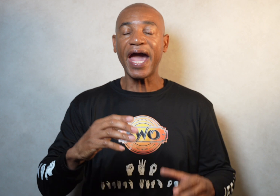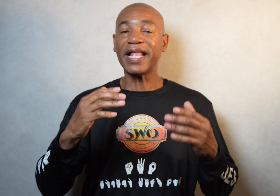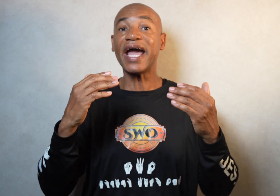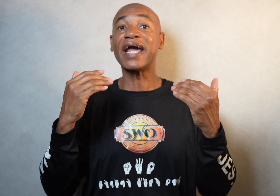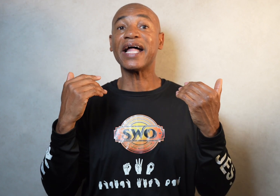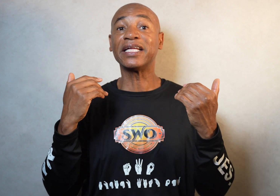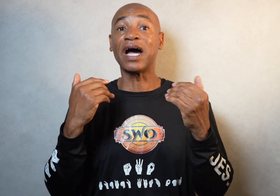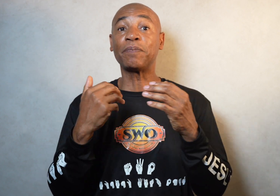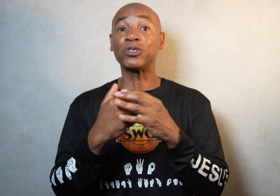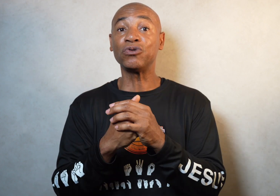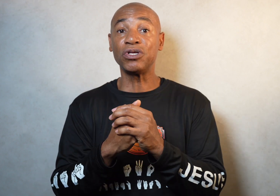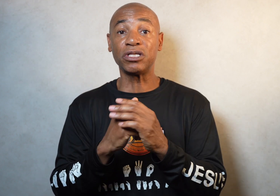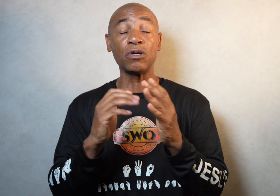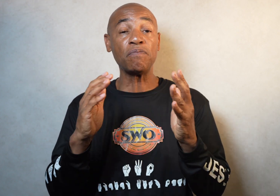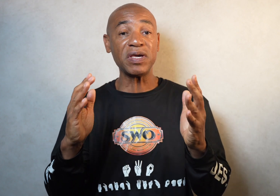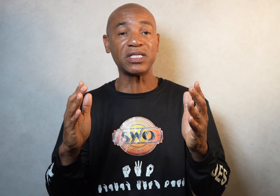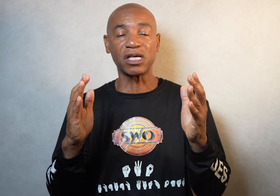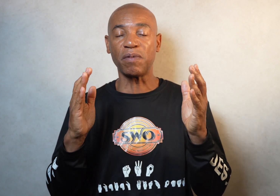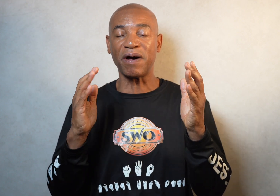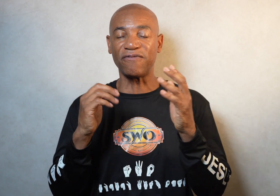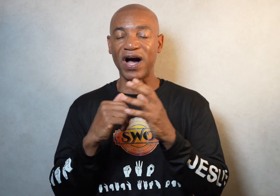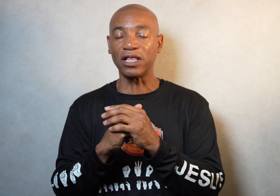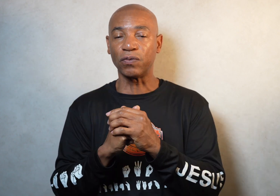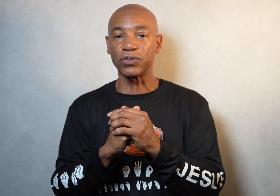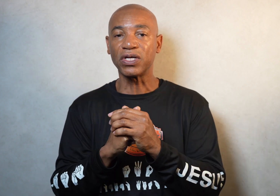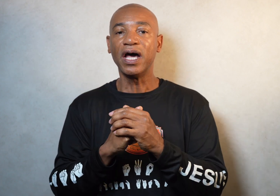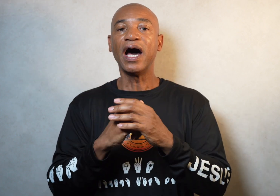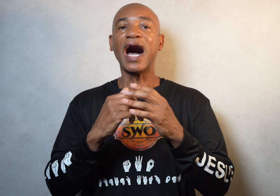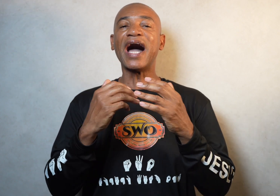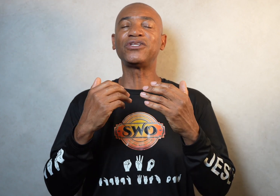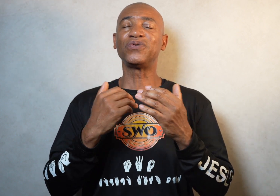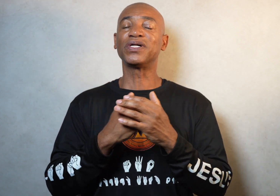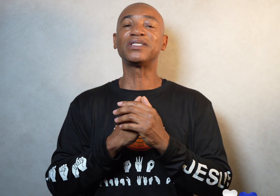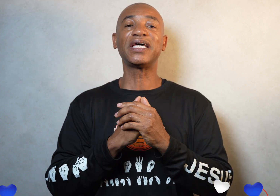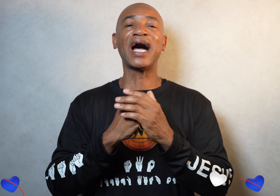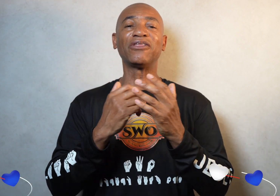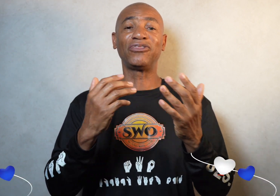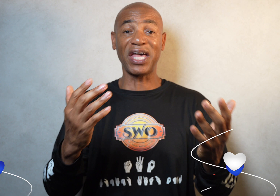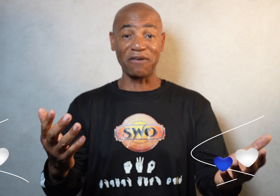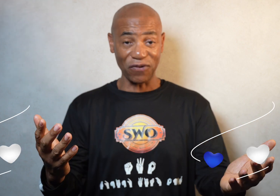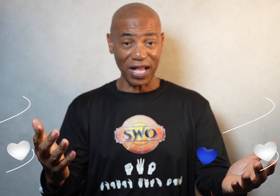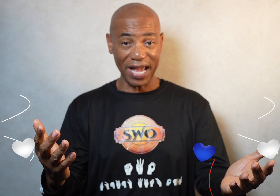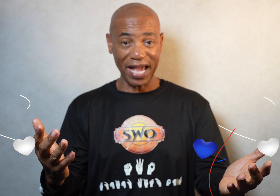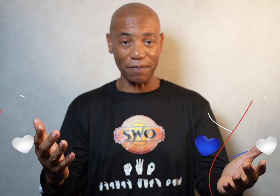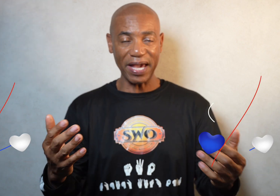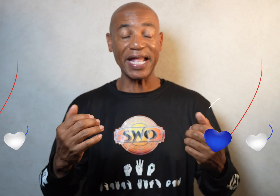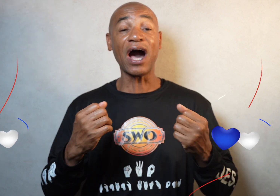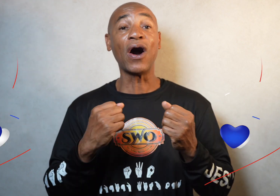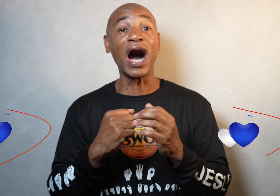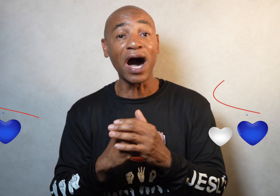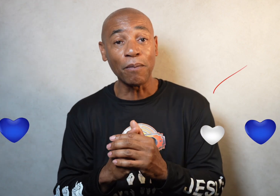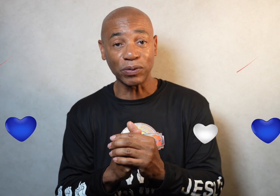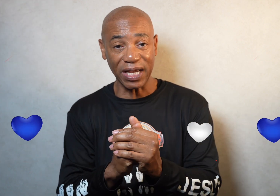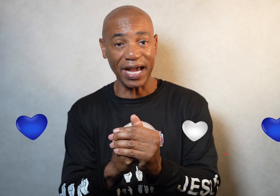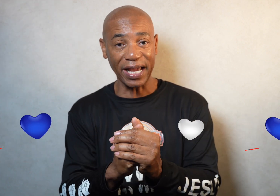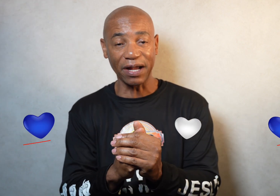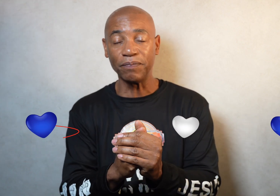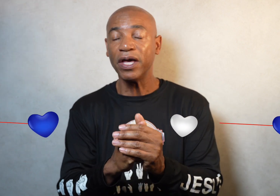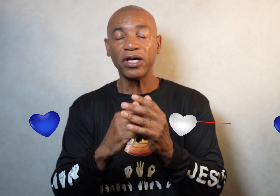I got an opportunity to meet some of my followers. I do want to say how thankful I am and how humbled I am. You